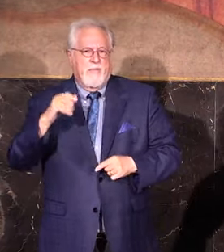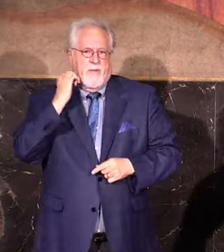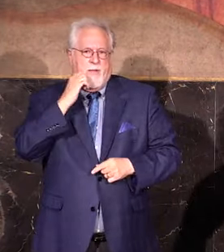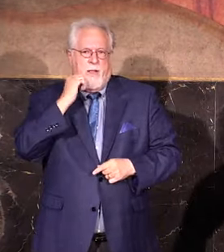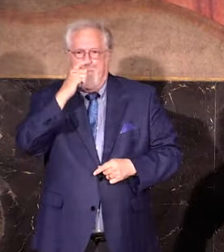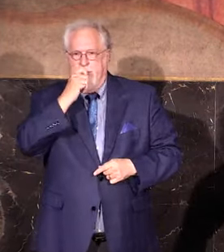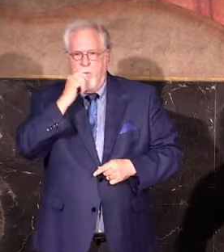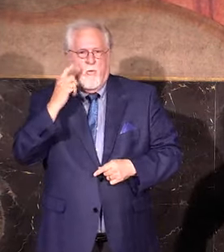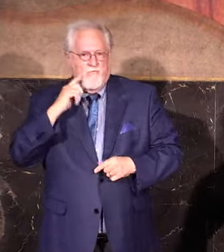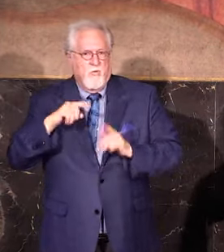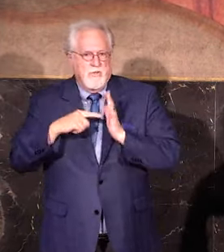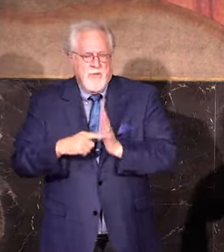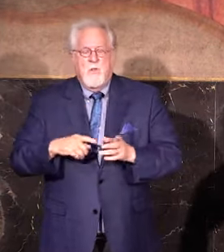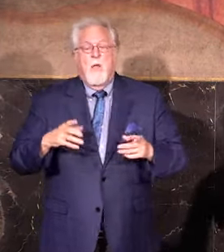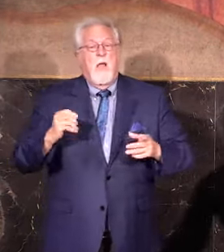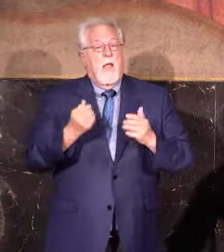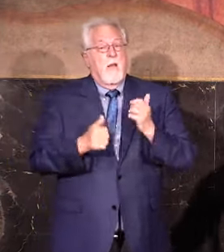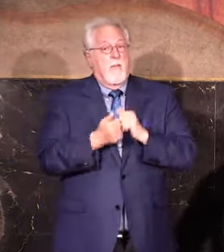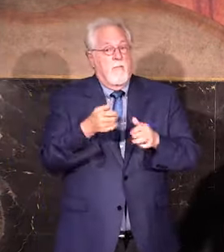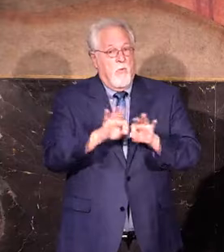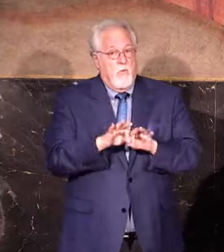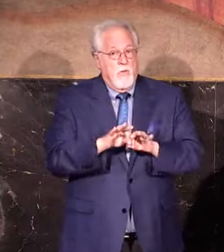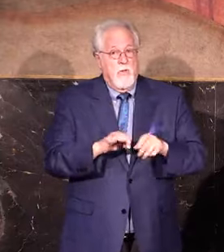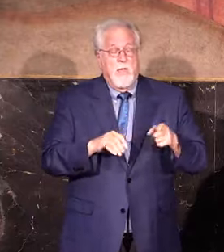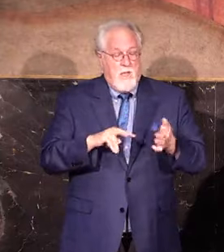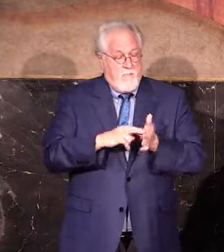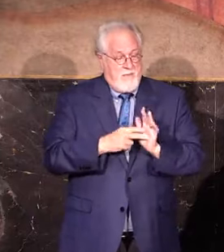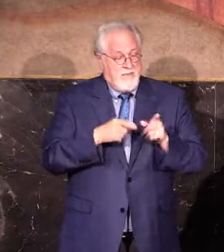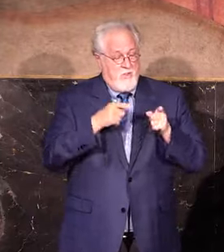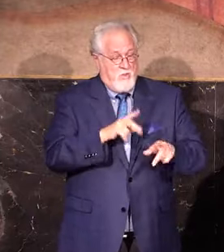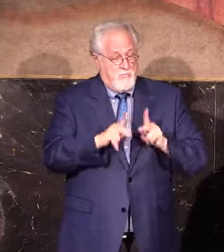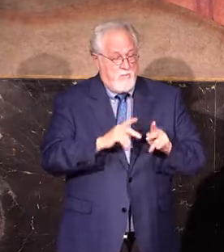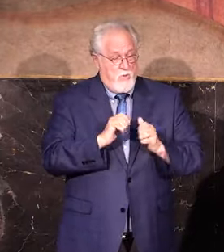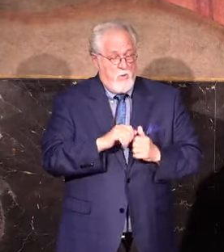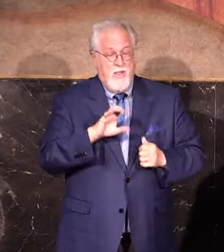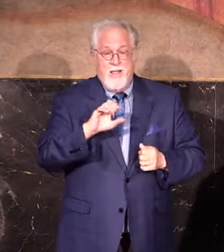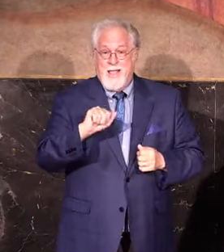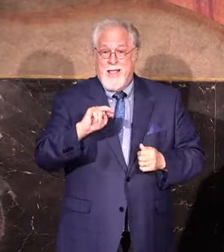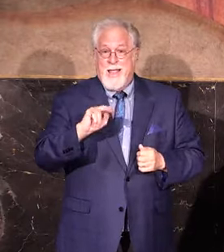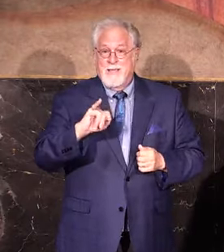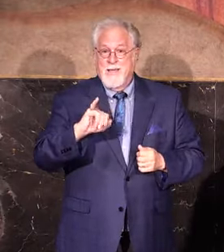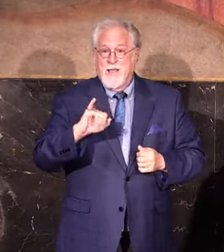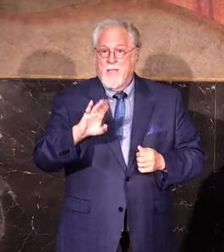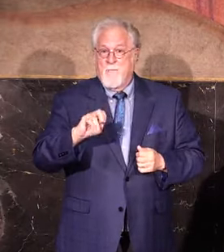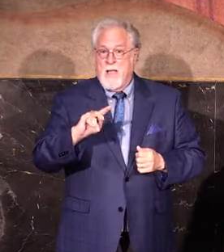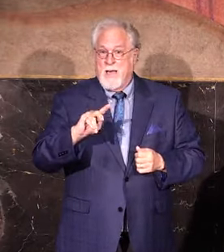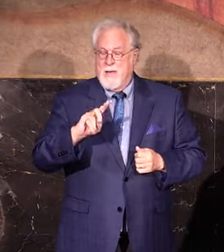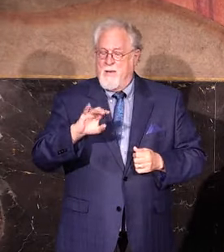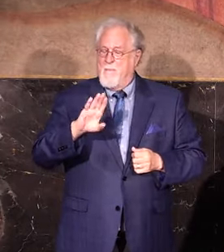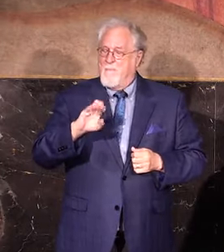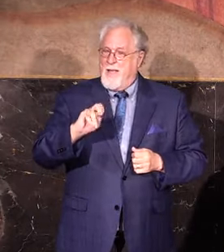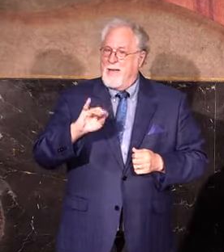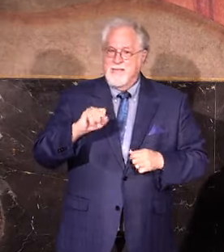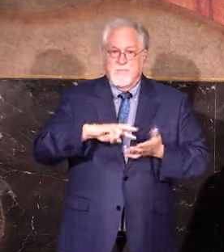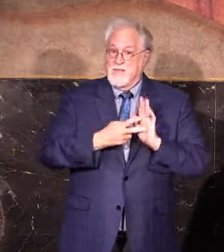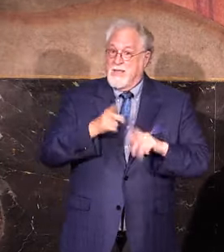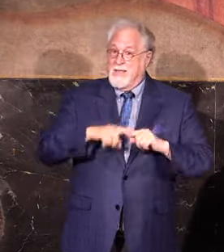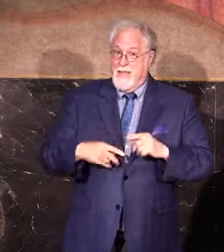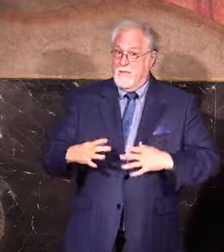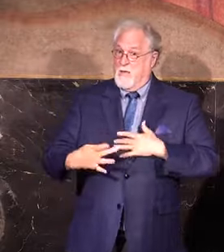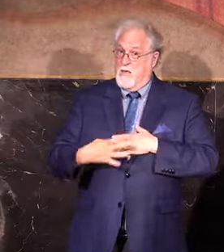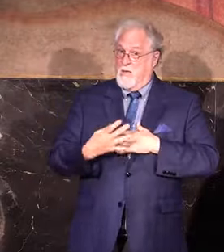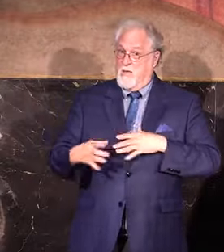coronaviruses? And most importantly, does it mean that those people with those antibodies are unlikely to be able to be reinfected, at least in the short